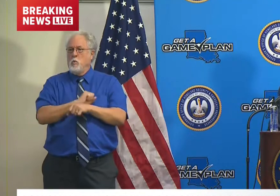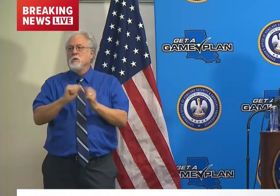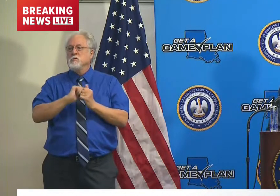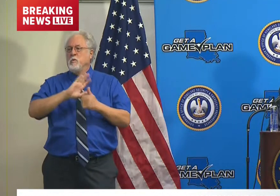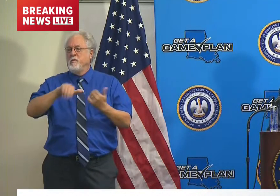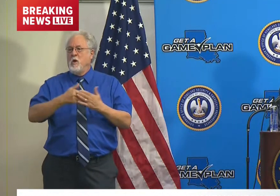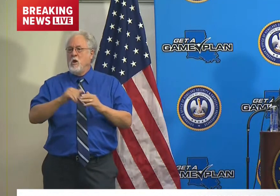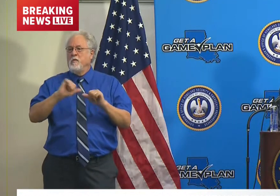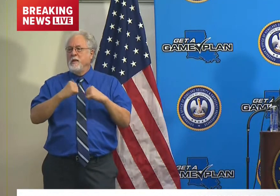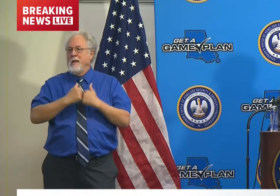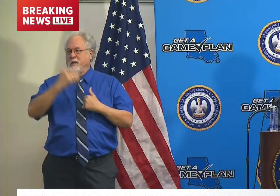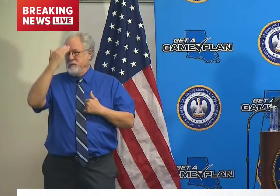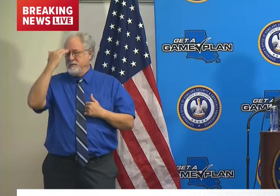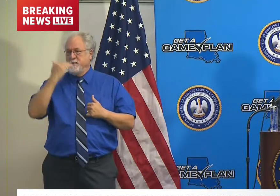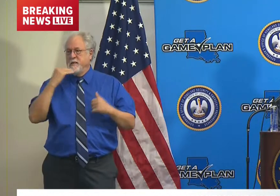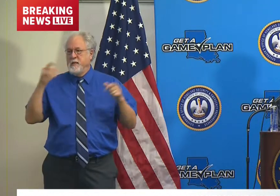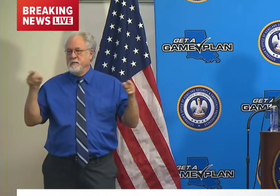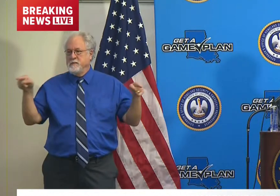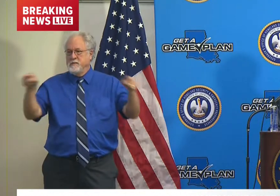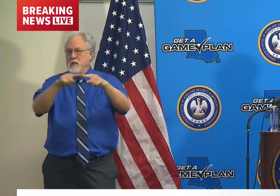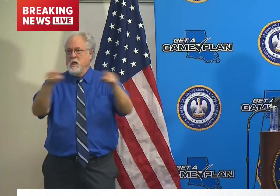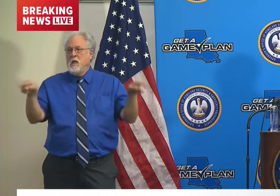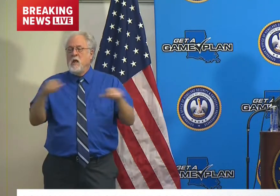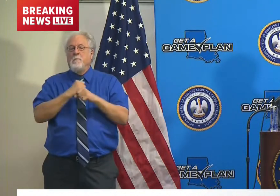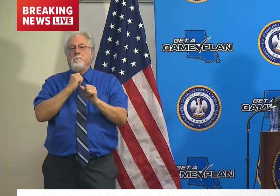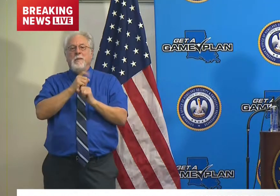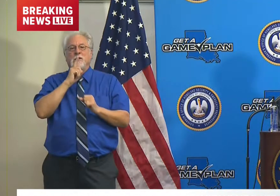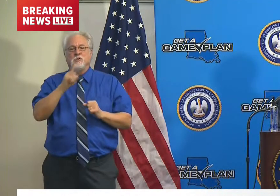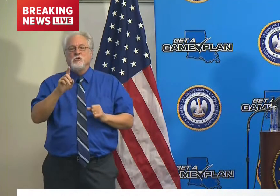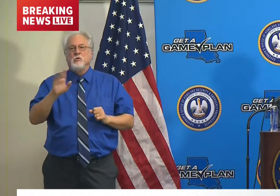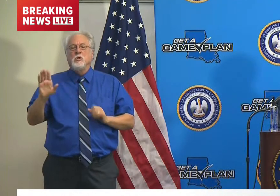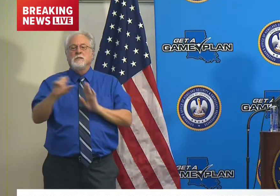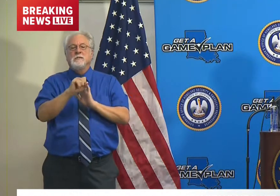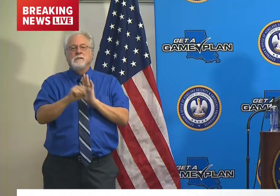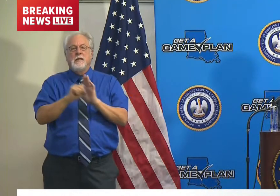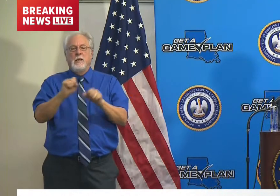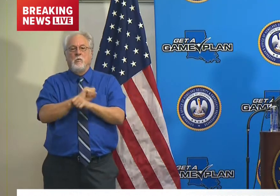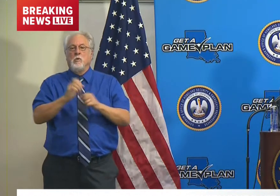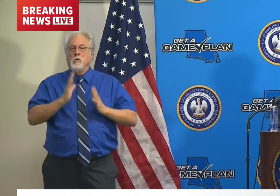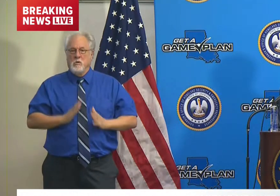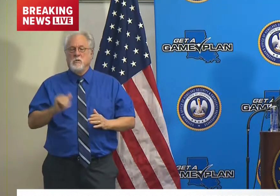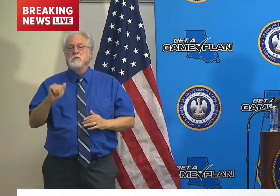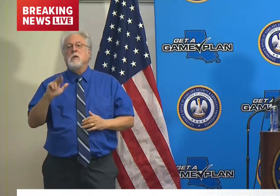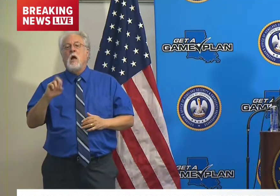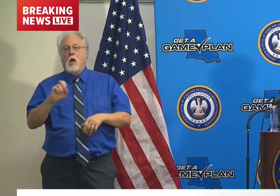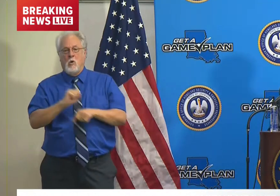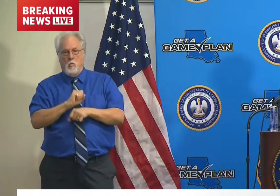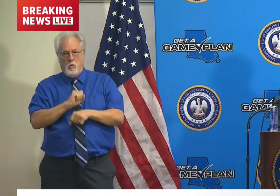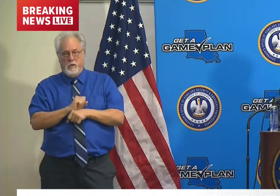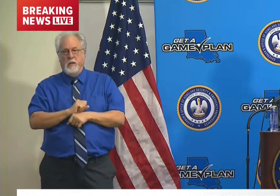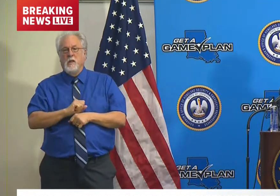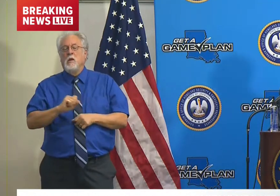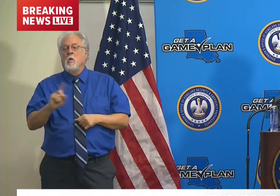heads in order to make sure that state employees are working where they can